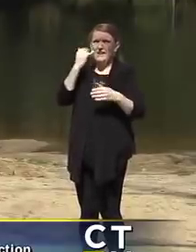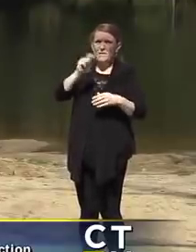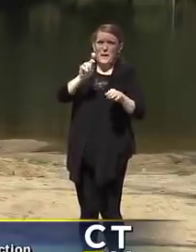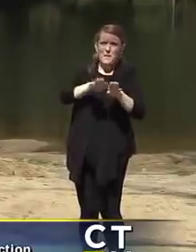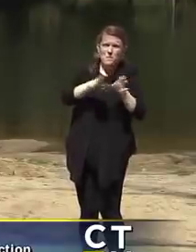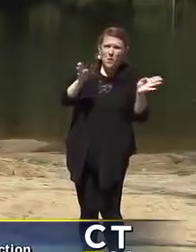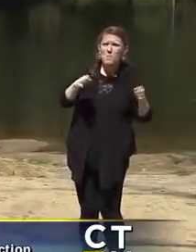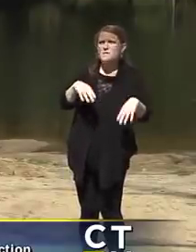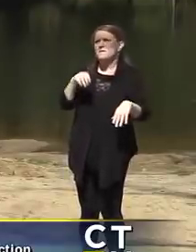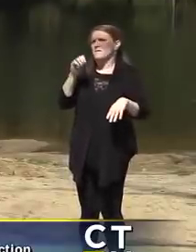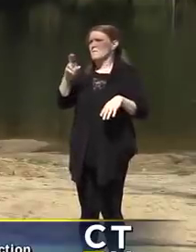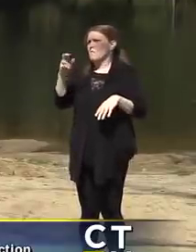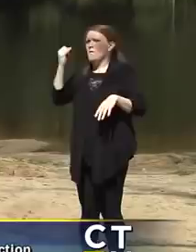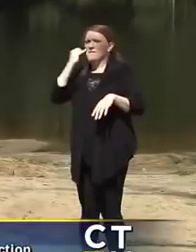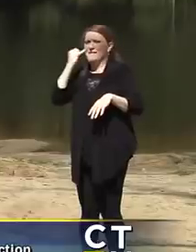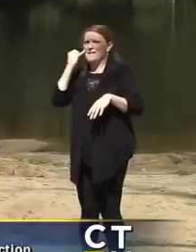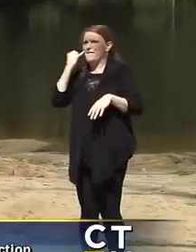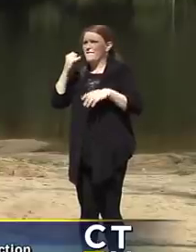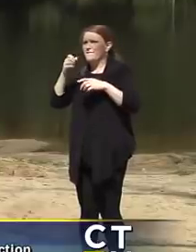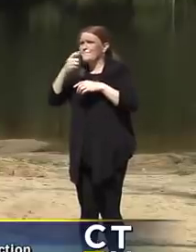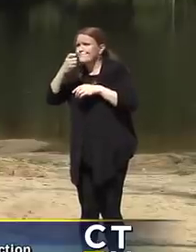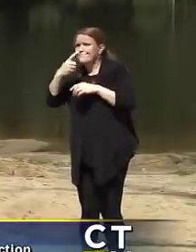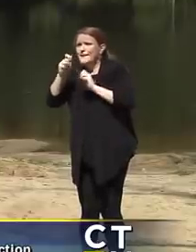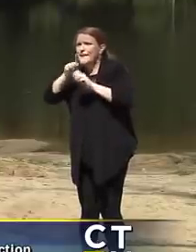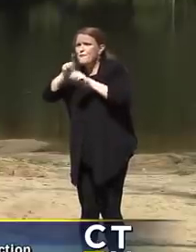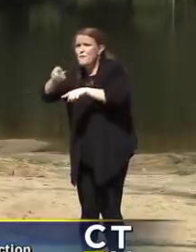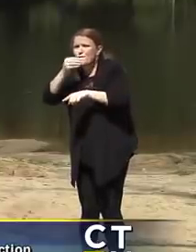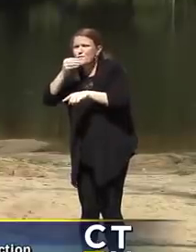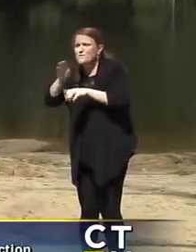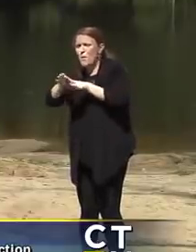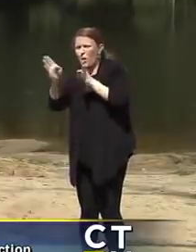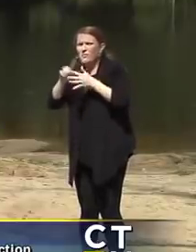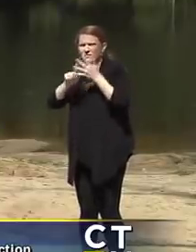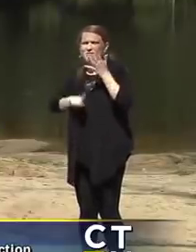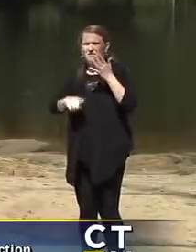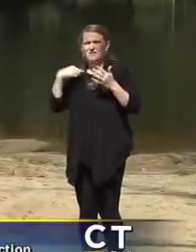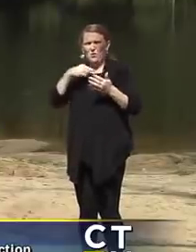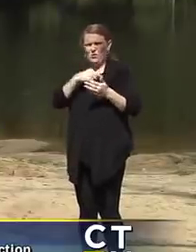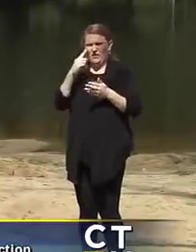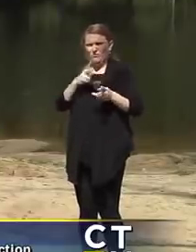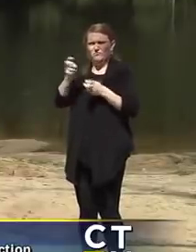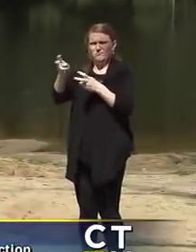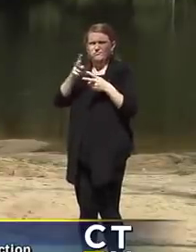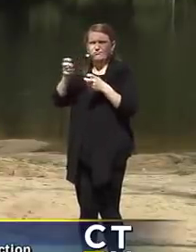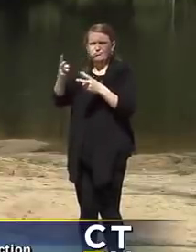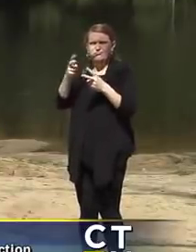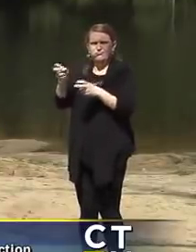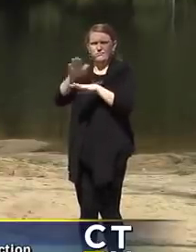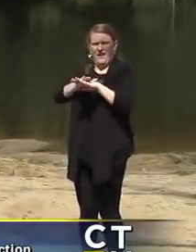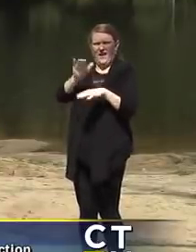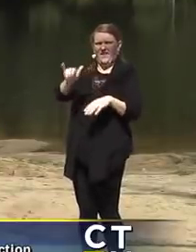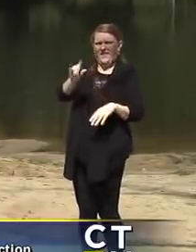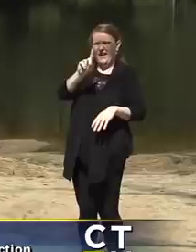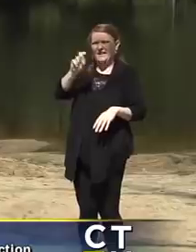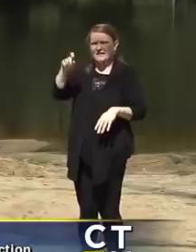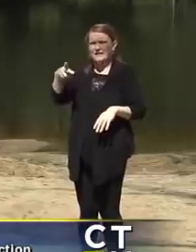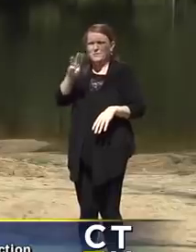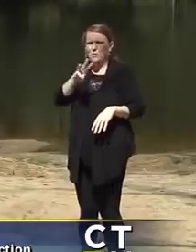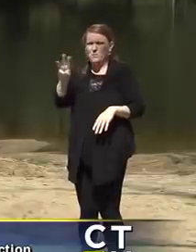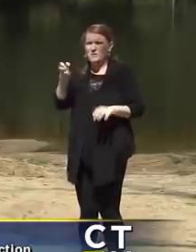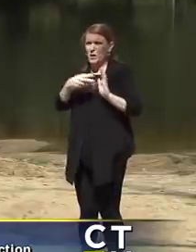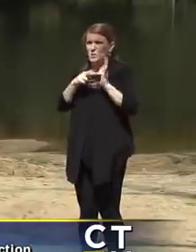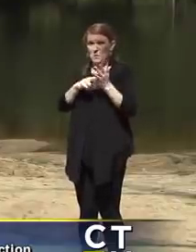public health guidelines and as the summer goes forward. So everything that we're doing today may be subject to